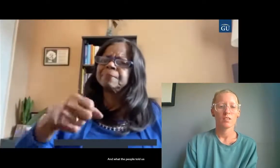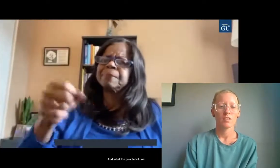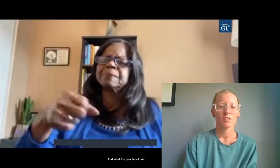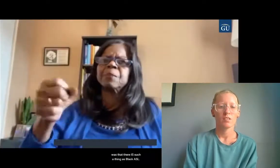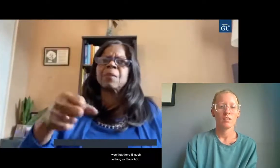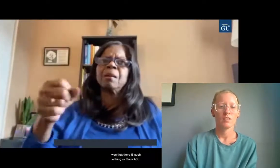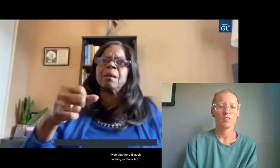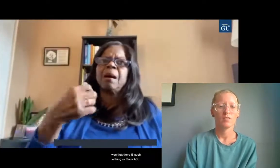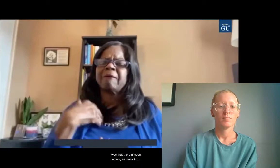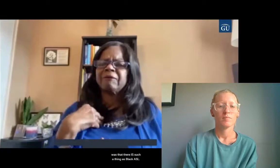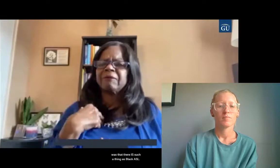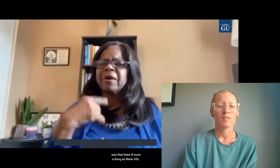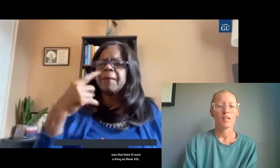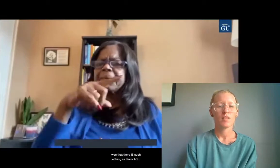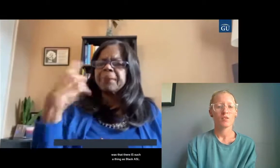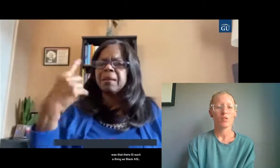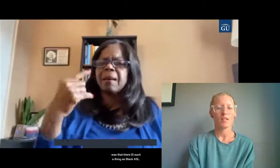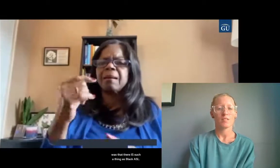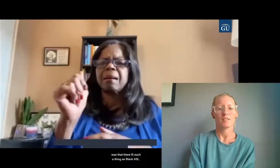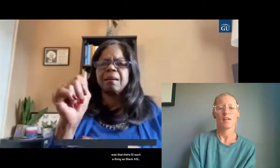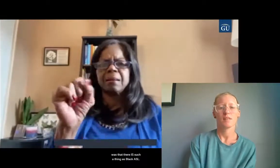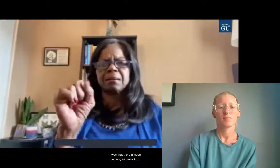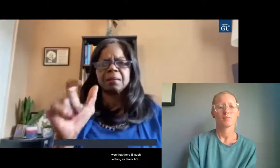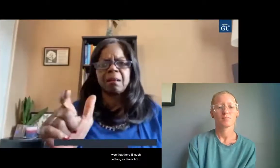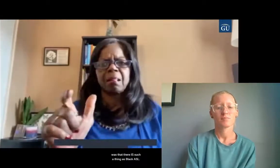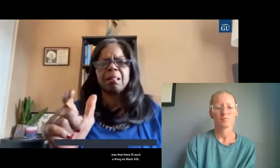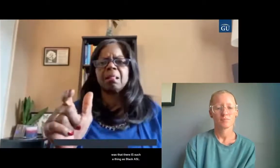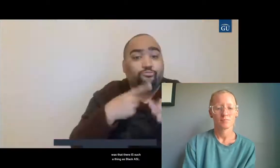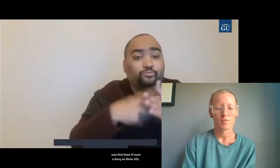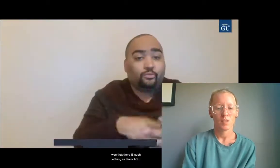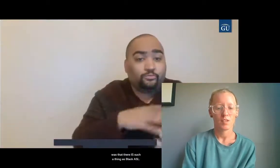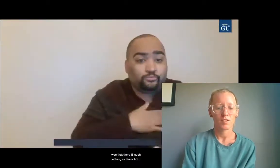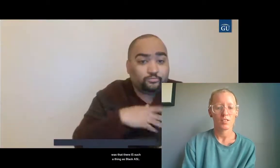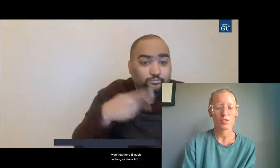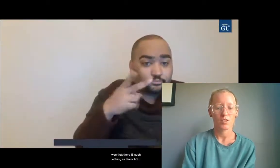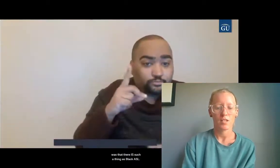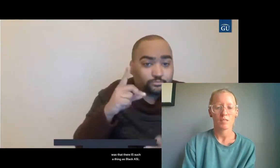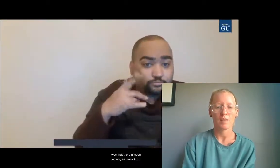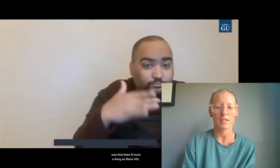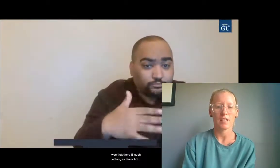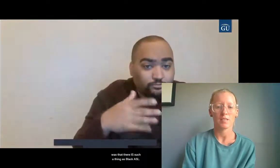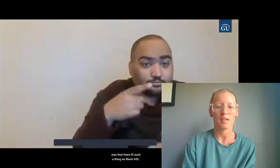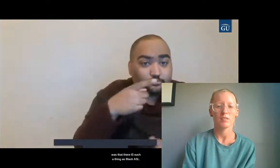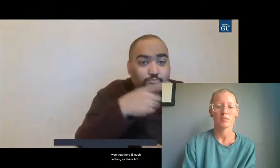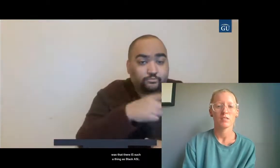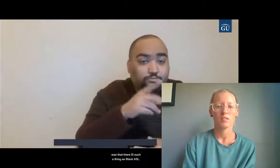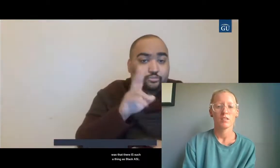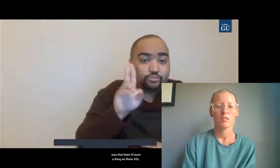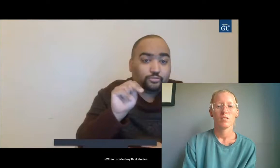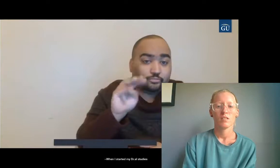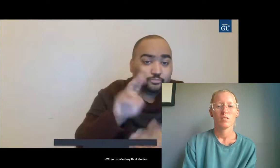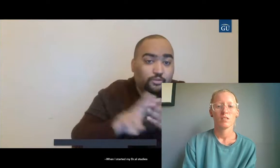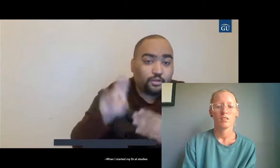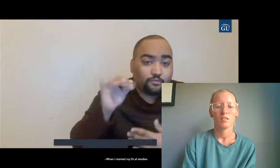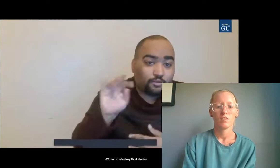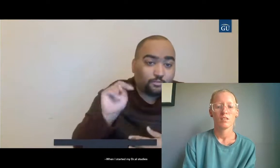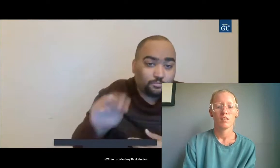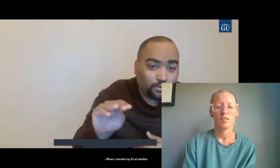information, and they told us that there is such a thing as Black ASL.